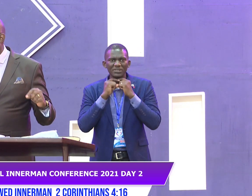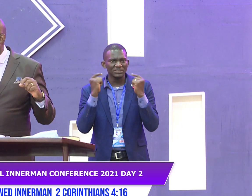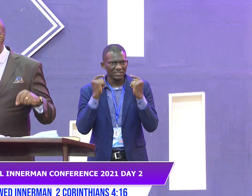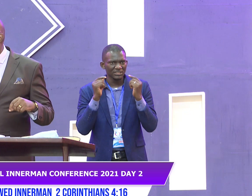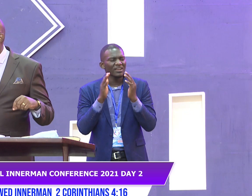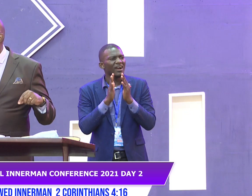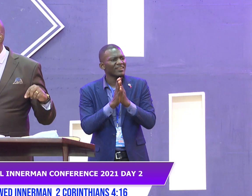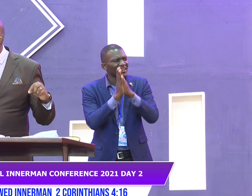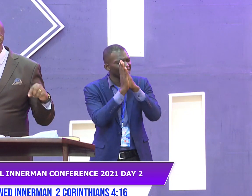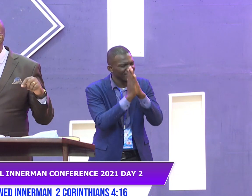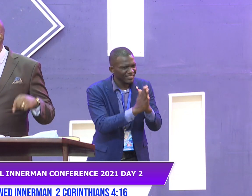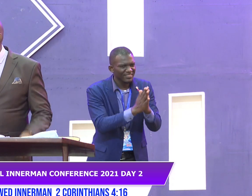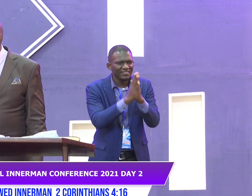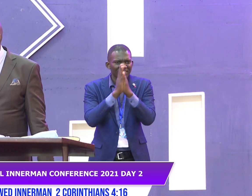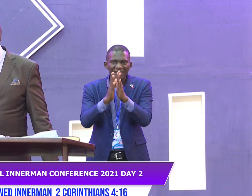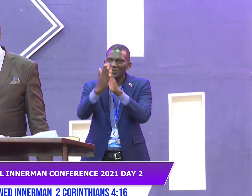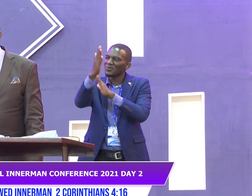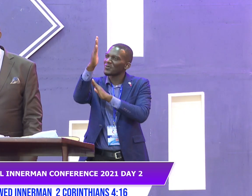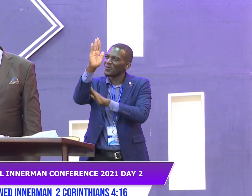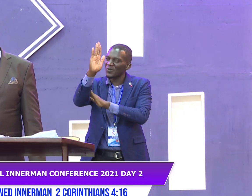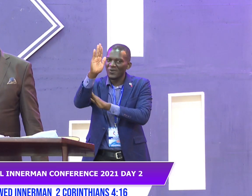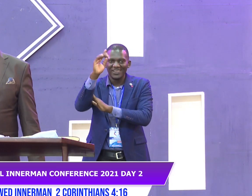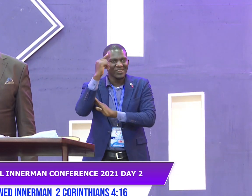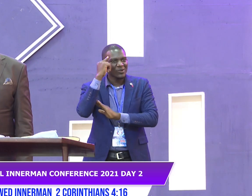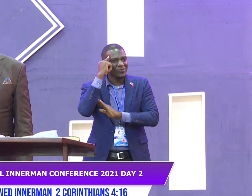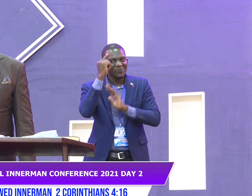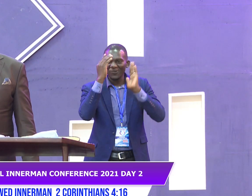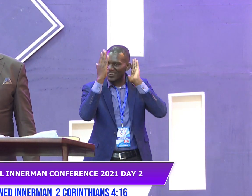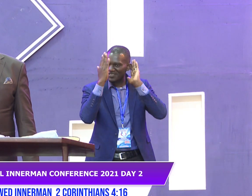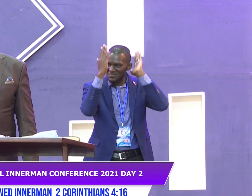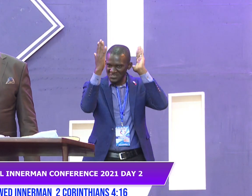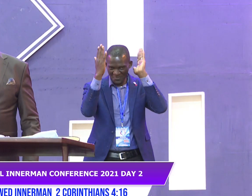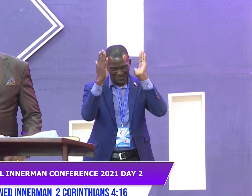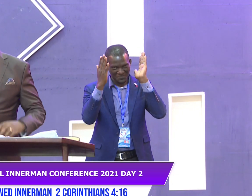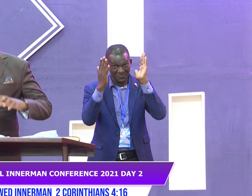for you. I also thank God for Bishop.